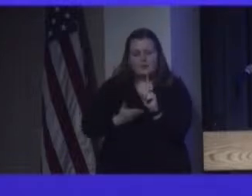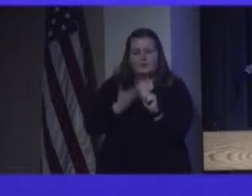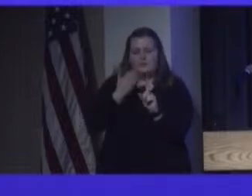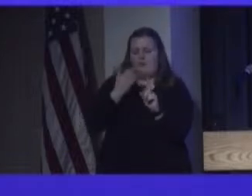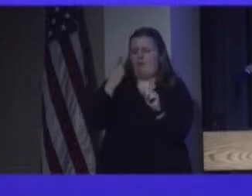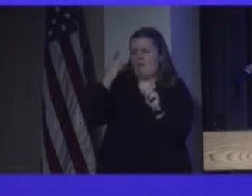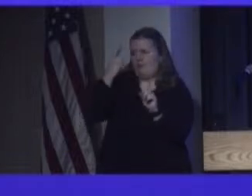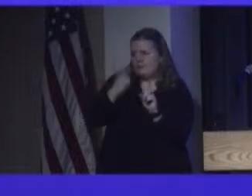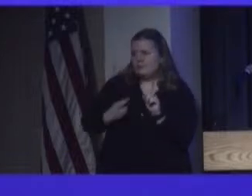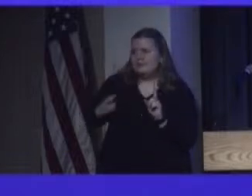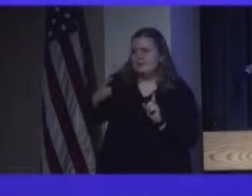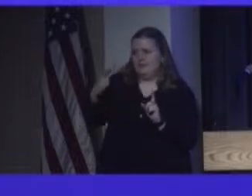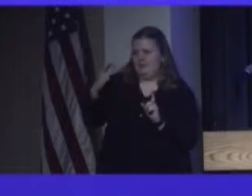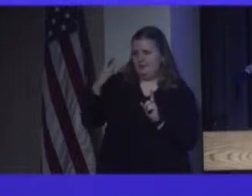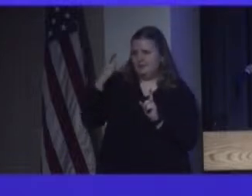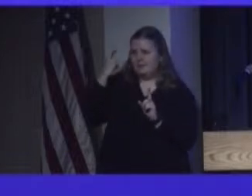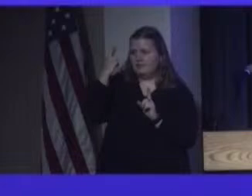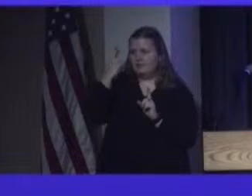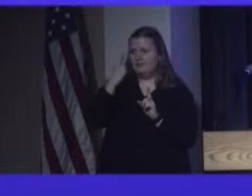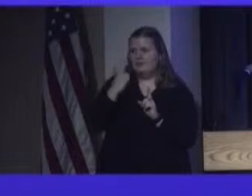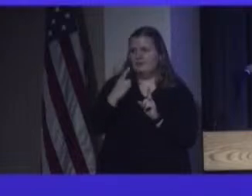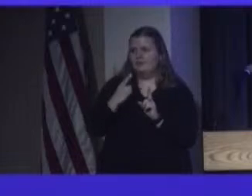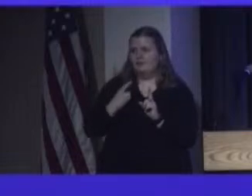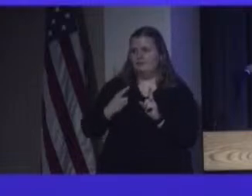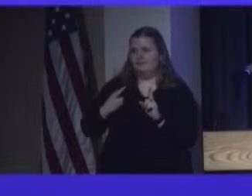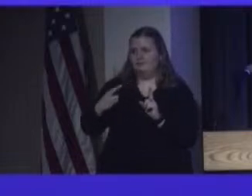that you are the